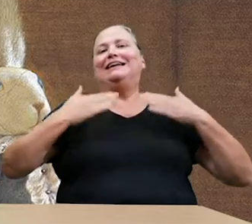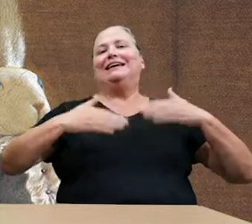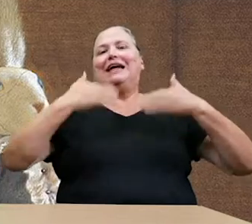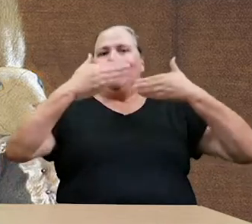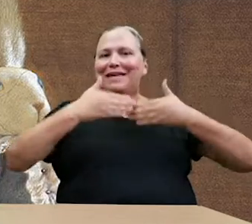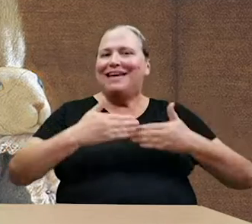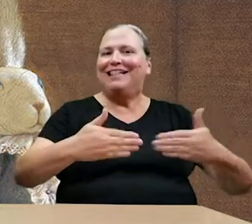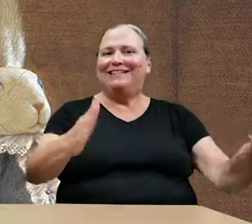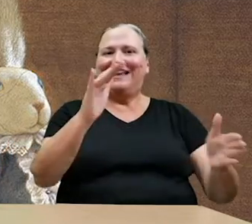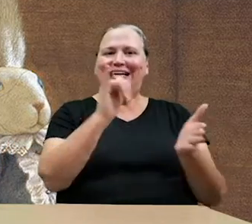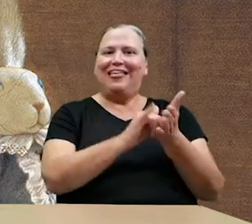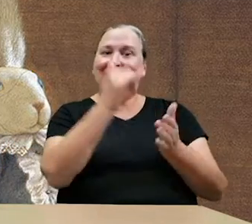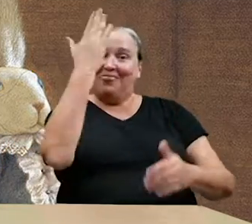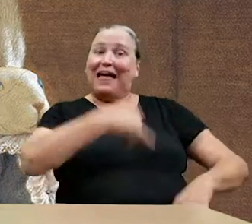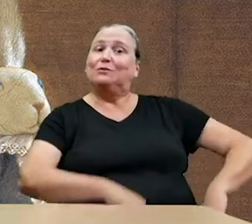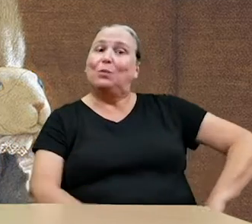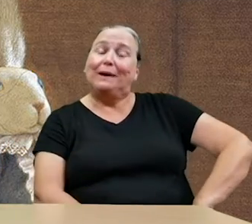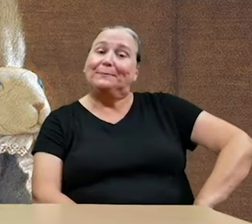after. That's why.